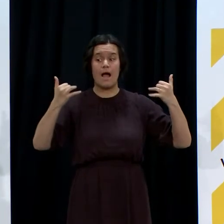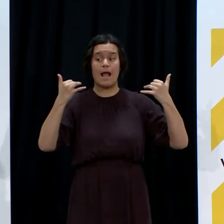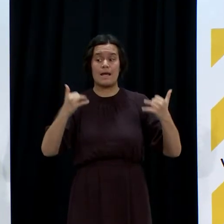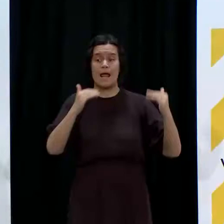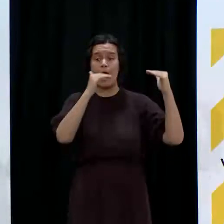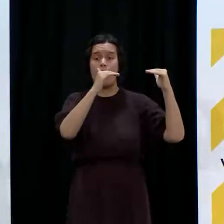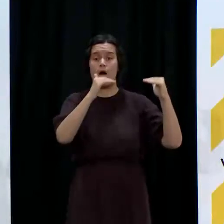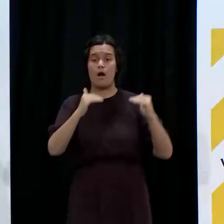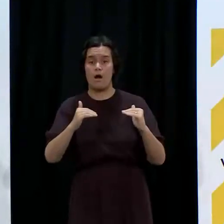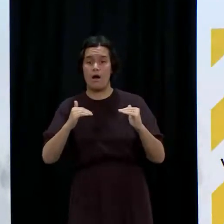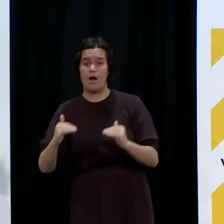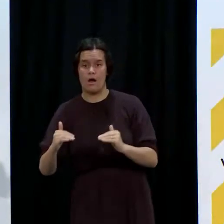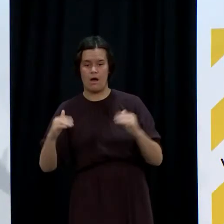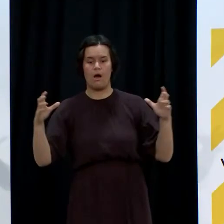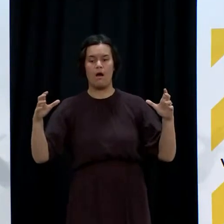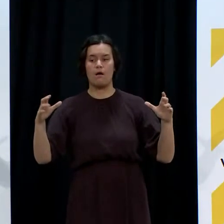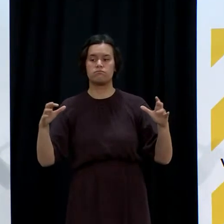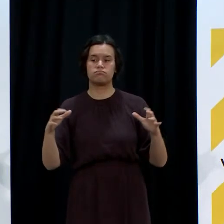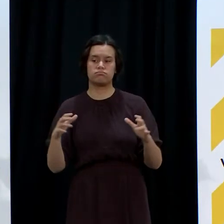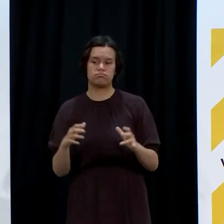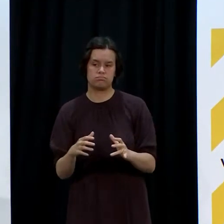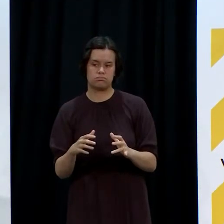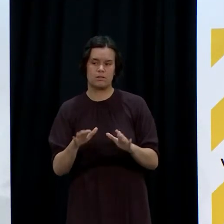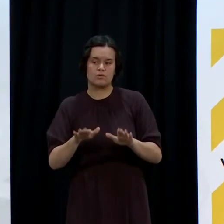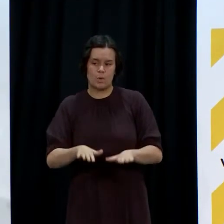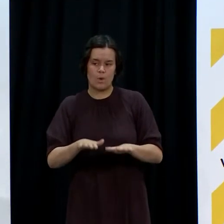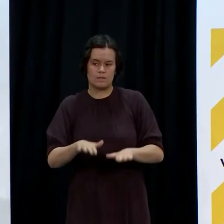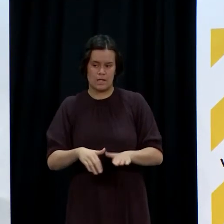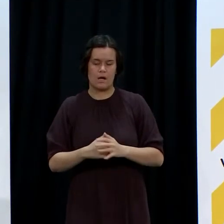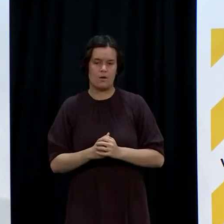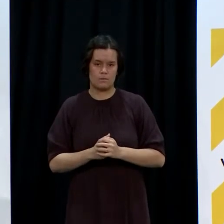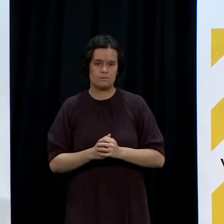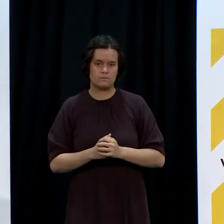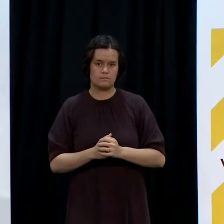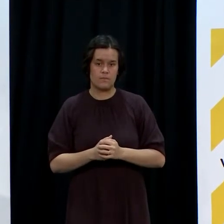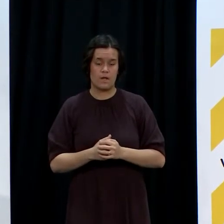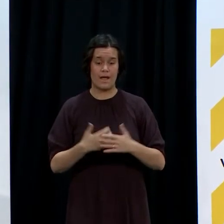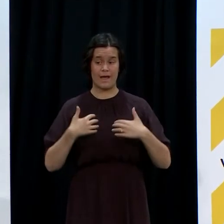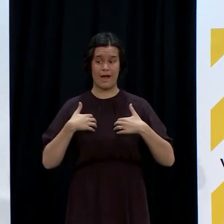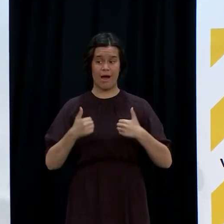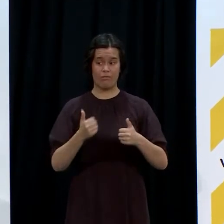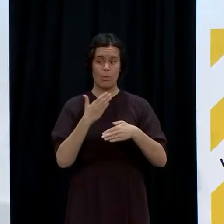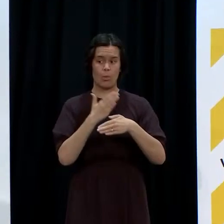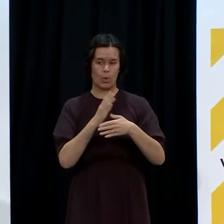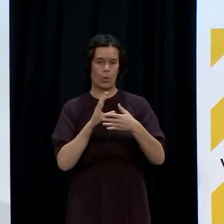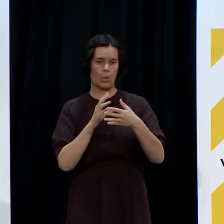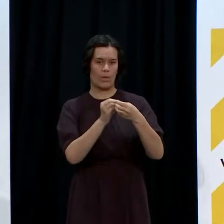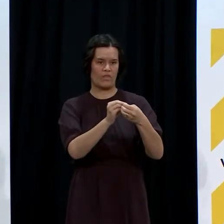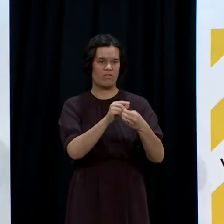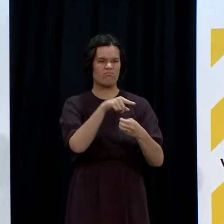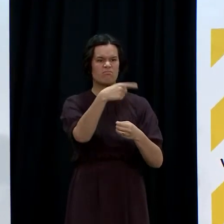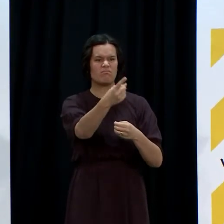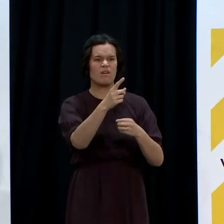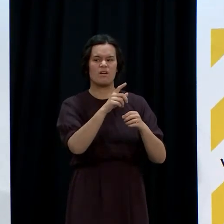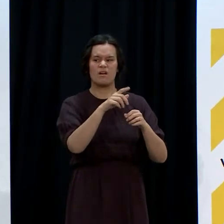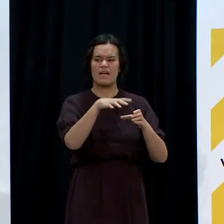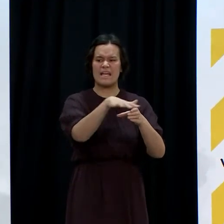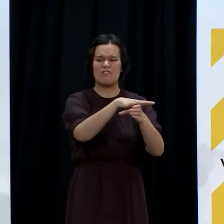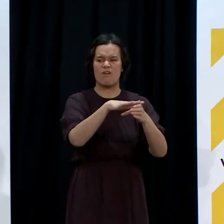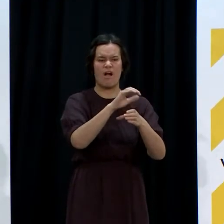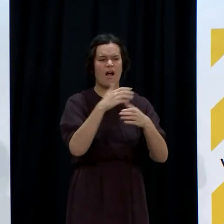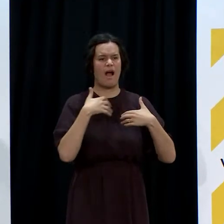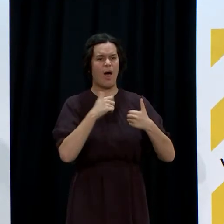to alert level 2. Again, the Ministry of Health worked really closely with the district health boards around the distribution of vaccine to